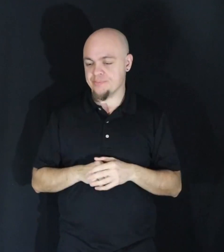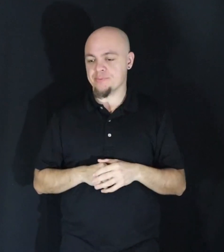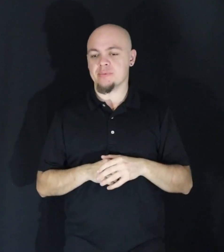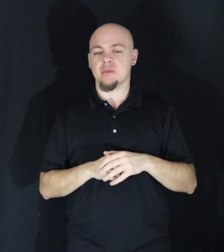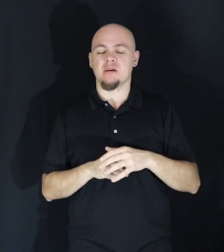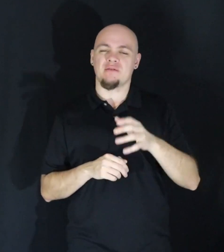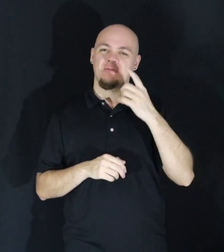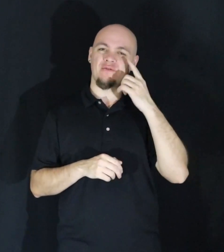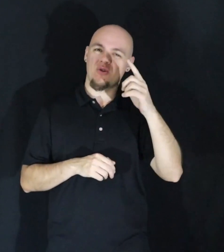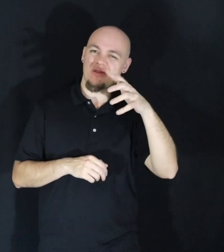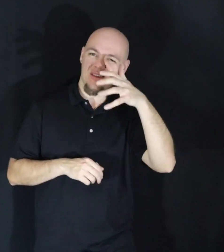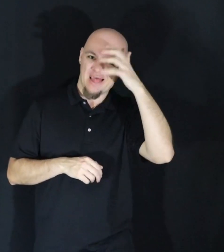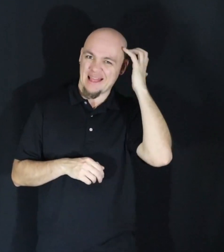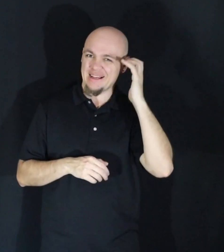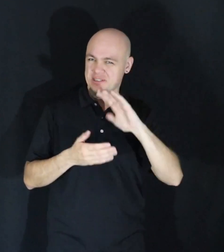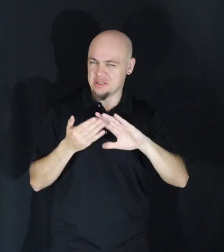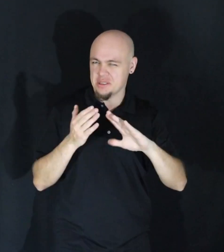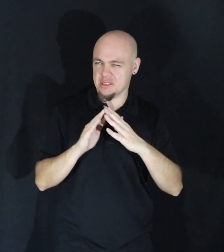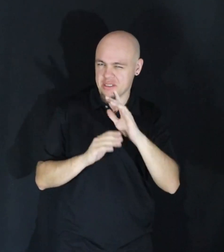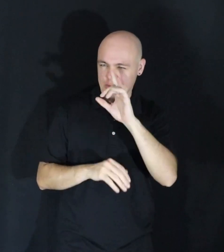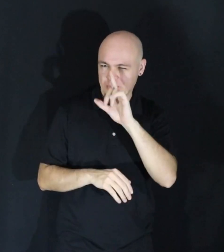our Lions, and for the city, really, right?